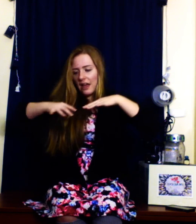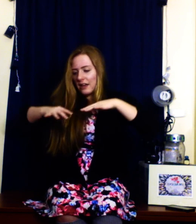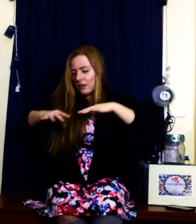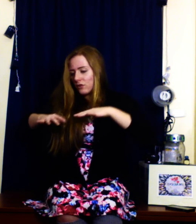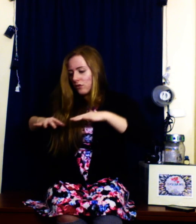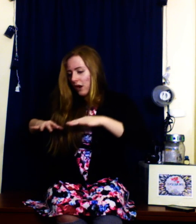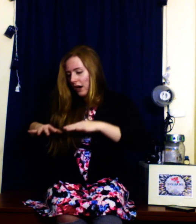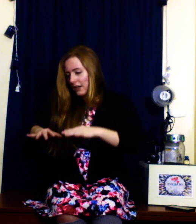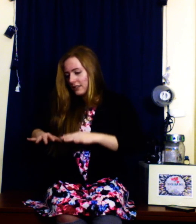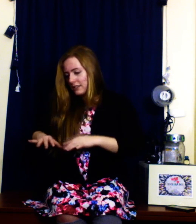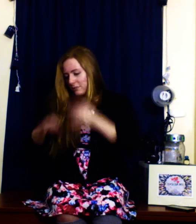it cries.